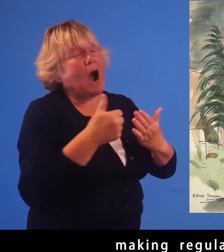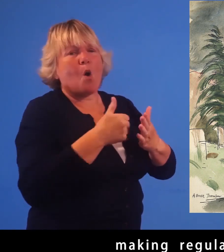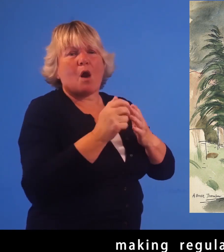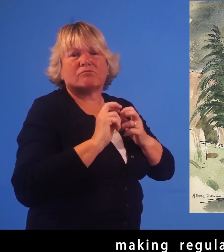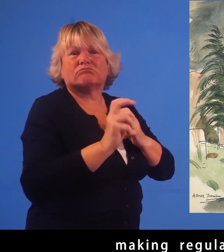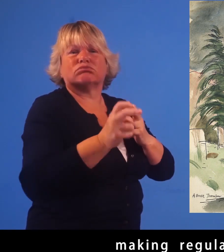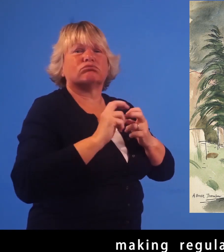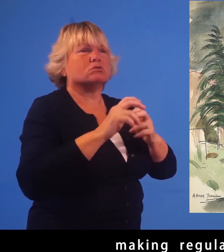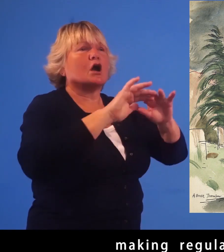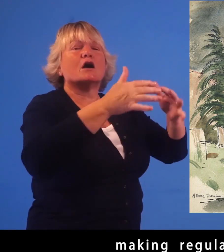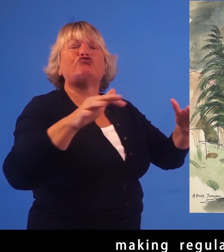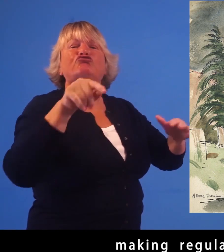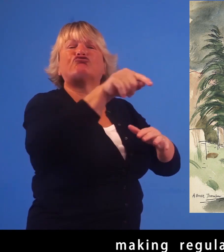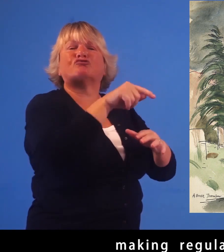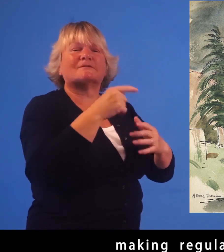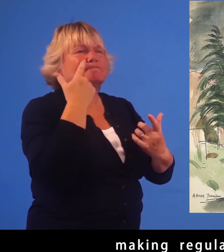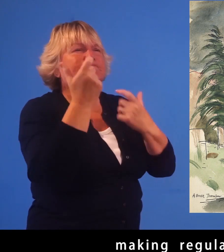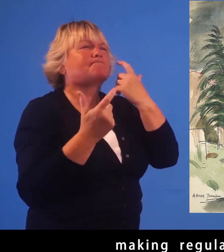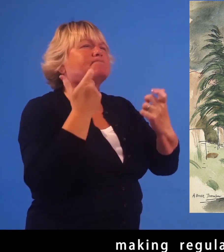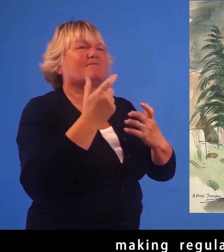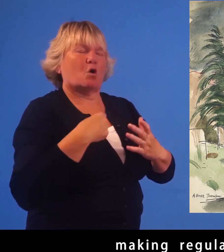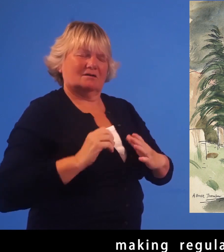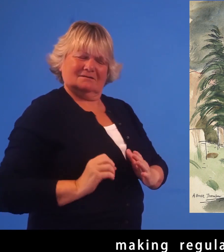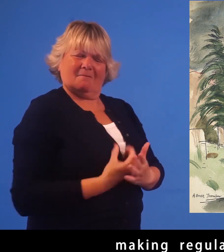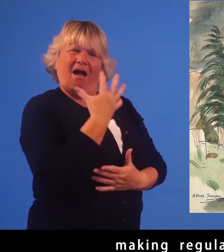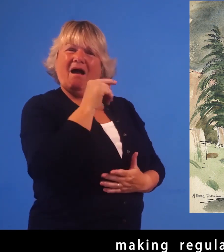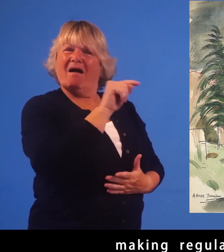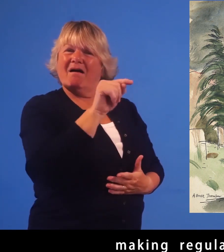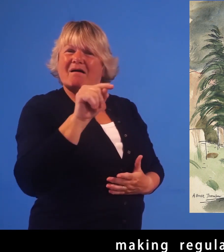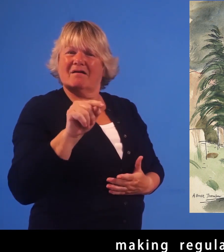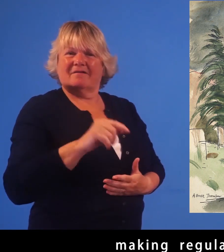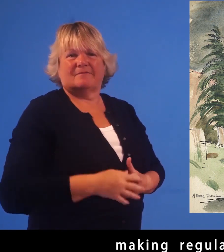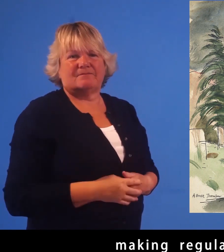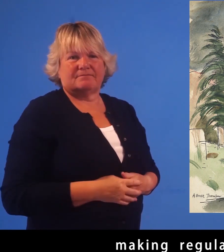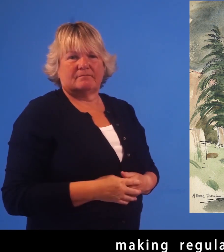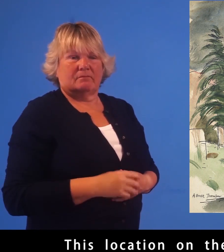making regular trips into the countryside in search of inspiration.